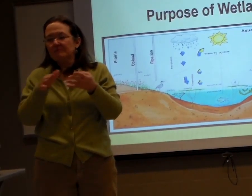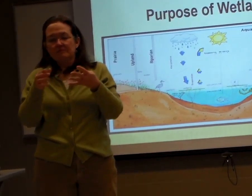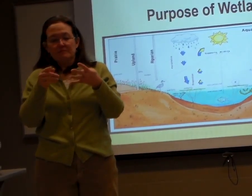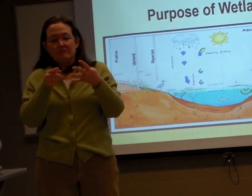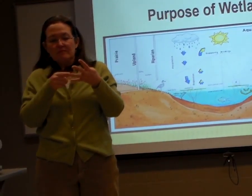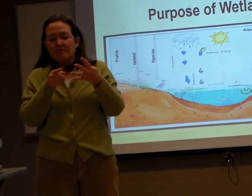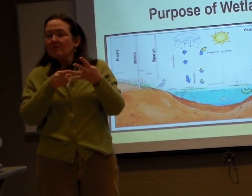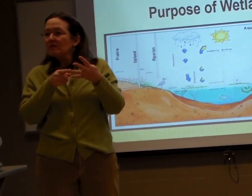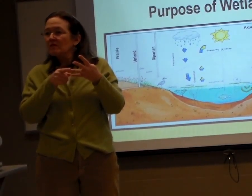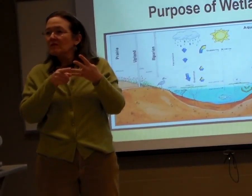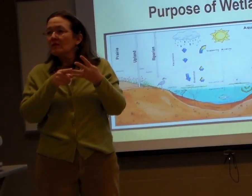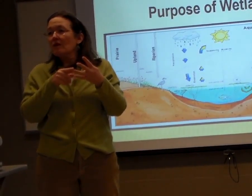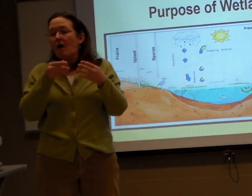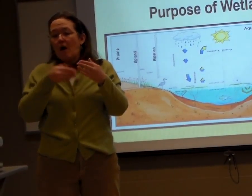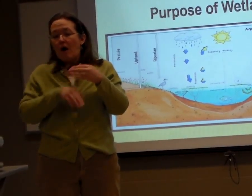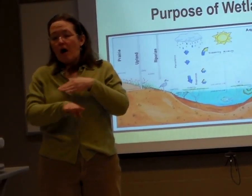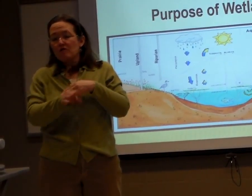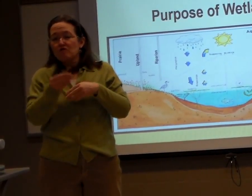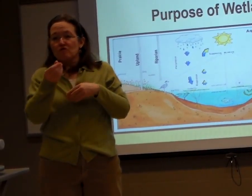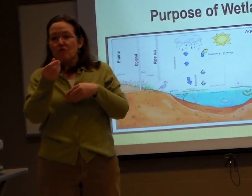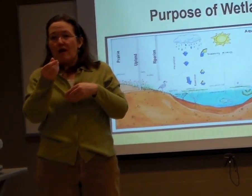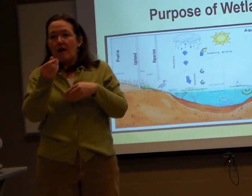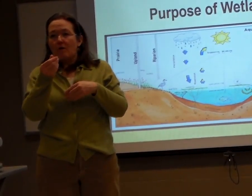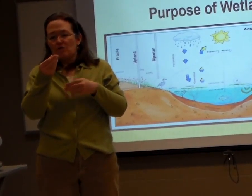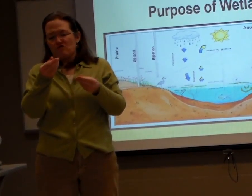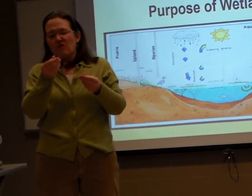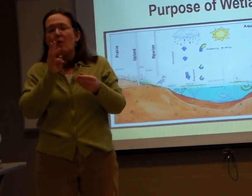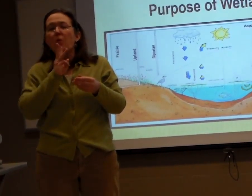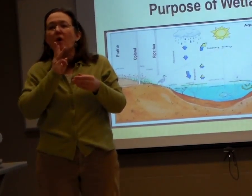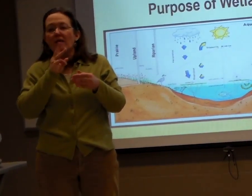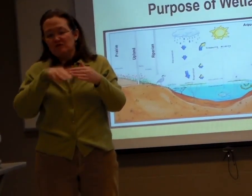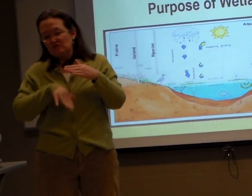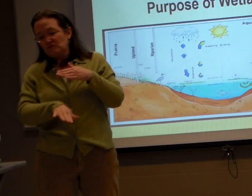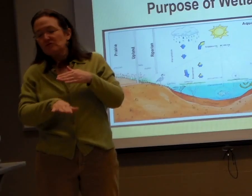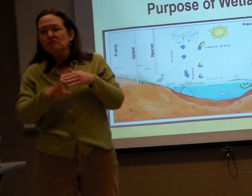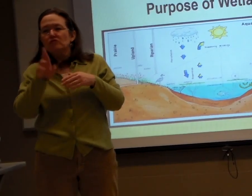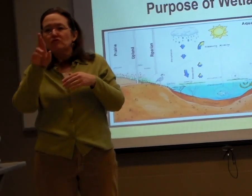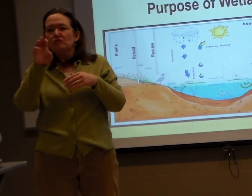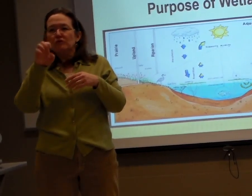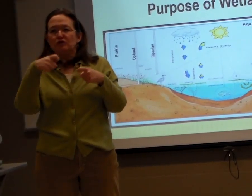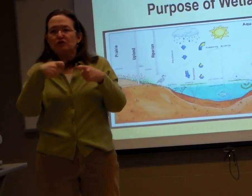dirty water runs in and clean water runs off.